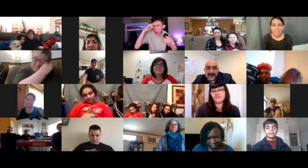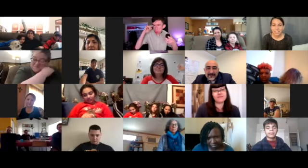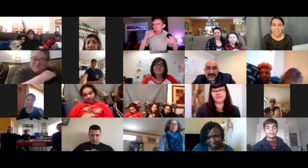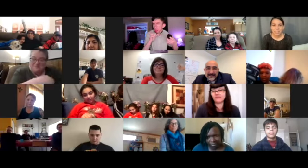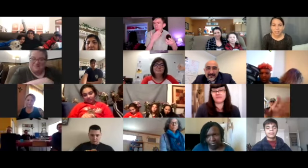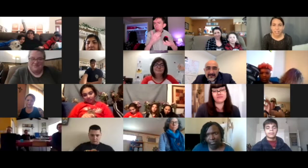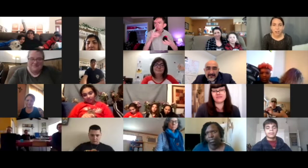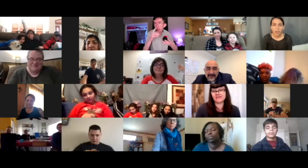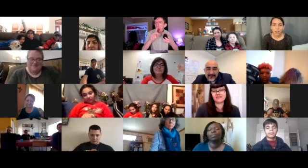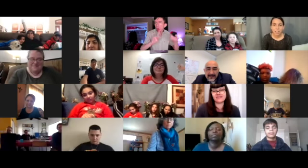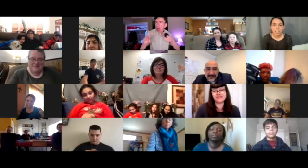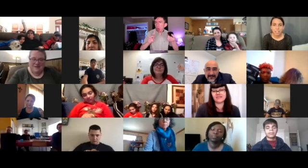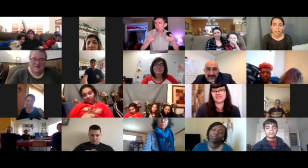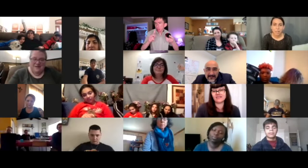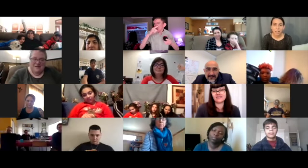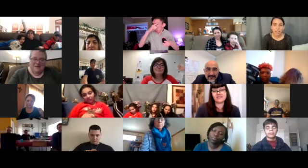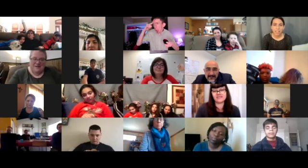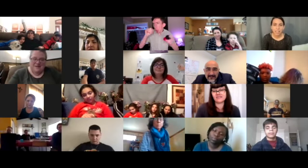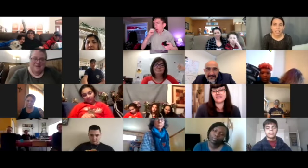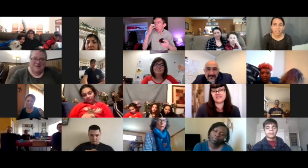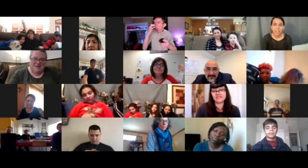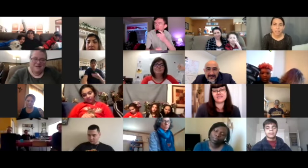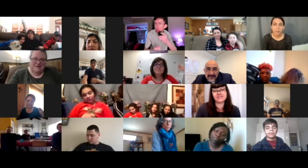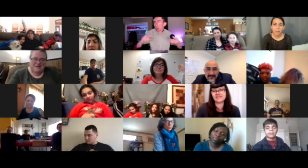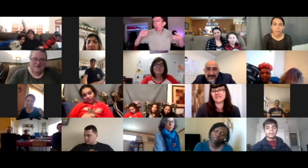is, you know, like a heart. It's not black.